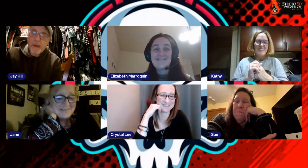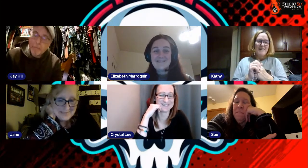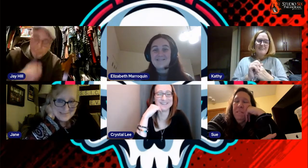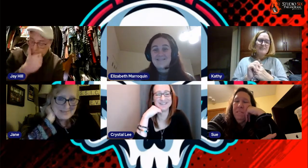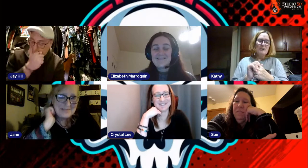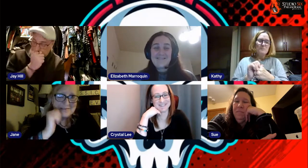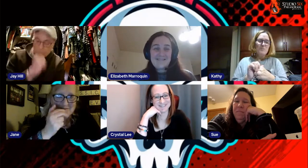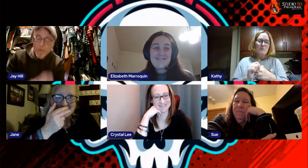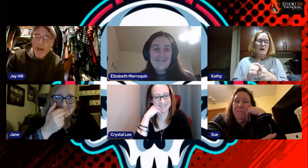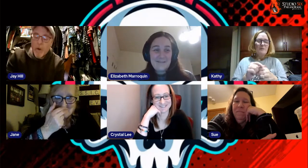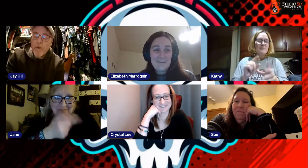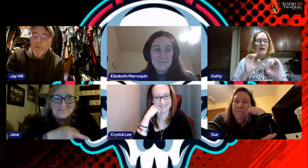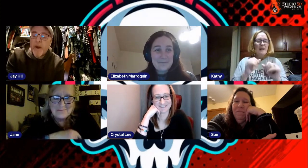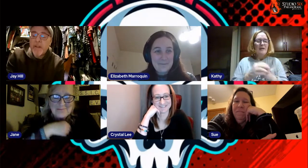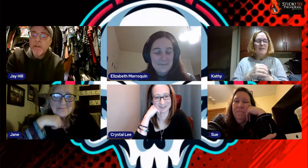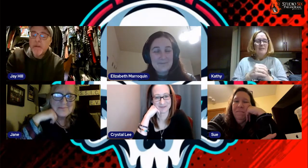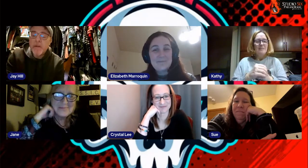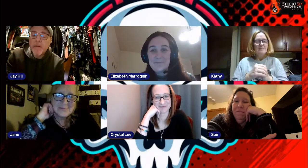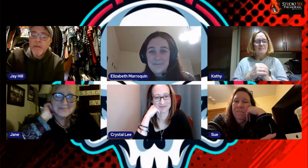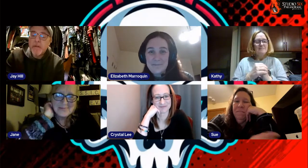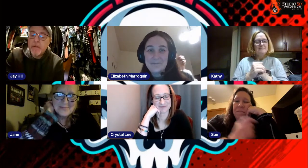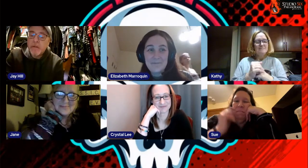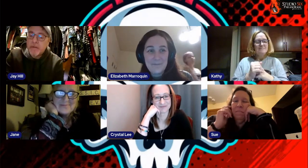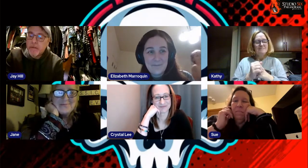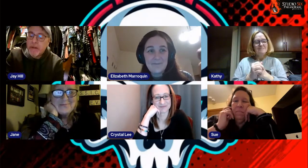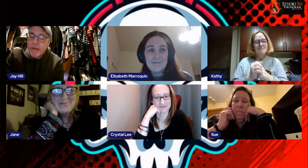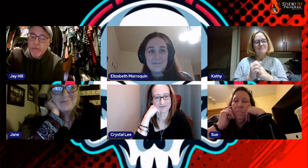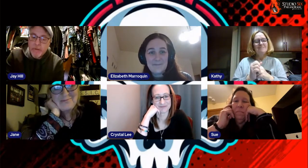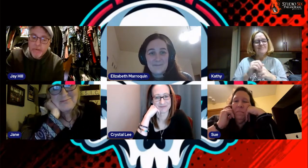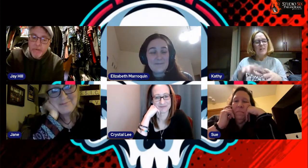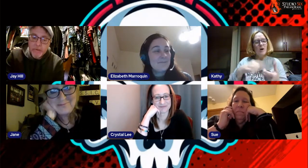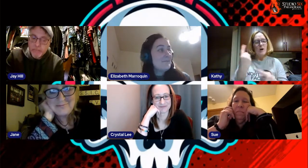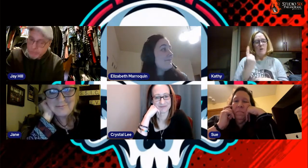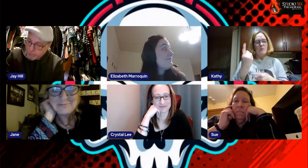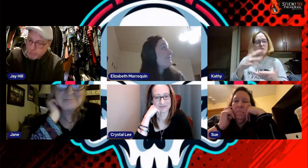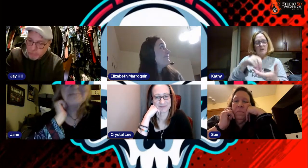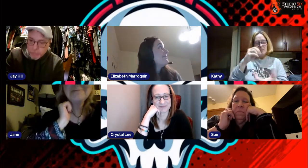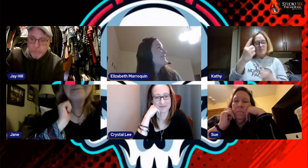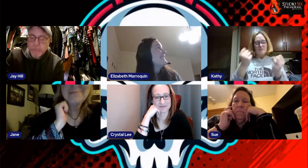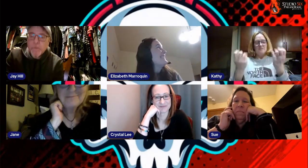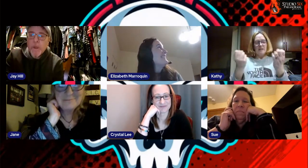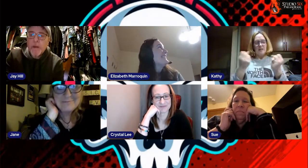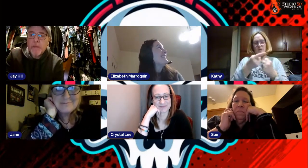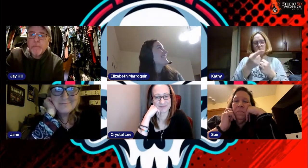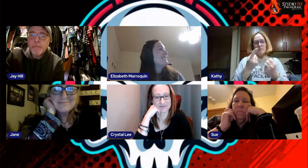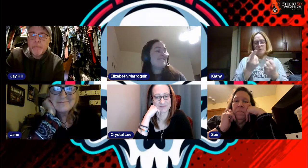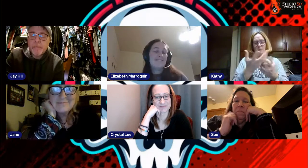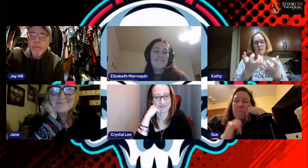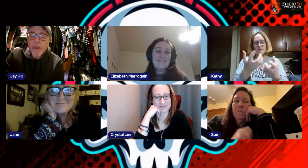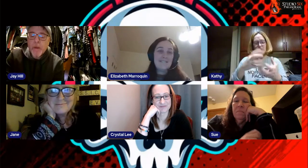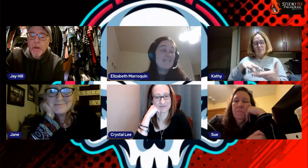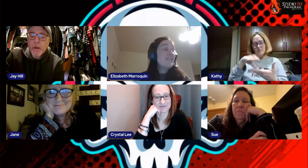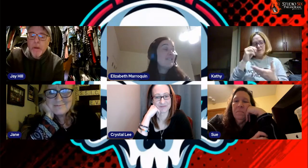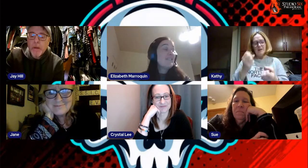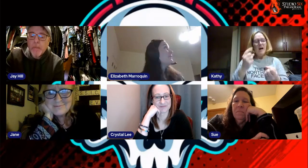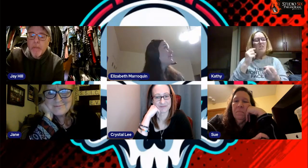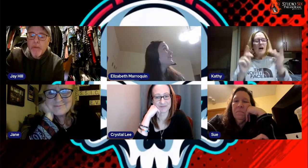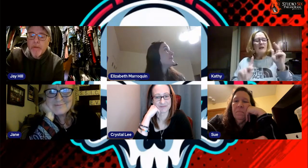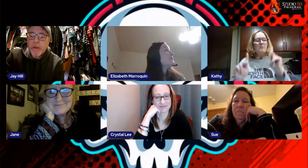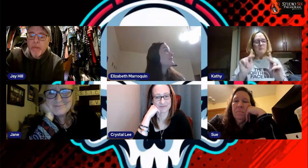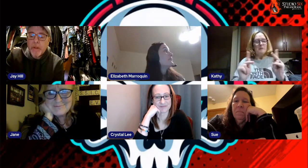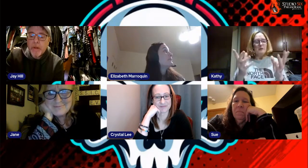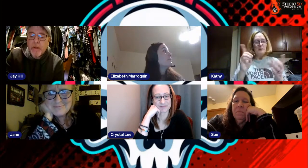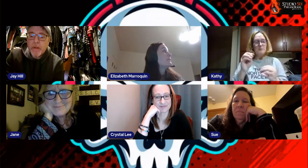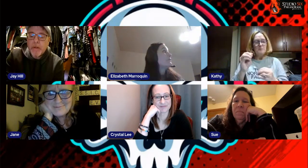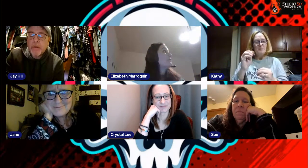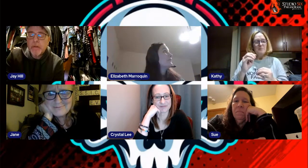Yeah. Yeah. I've always wanted to learn sign language, so, you know, maybe it's